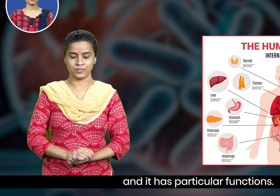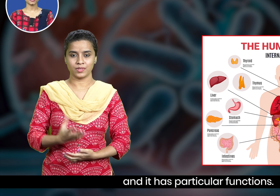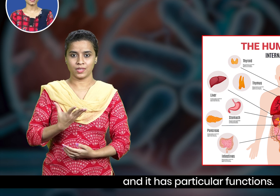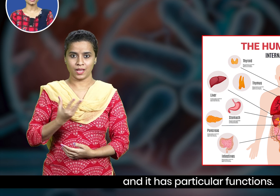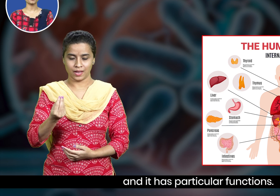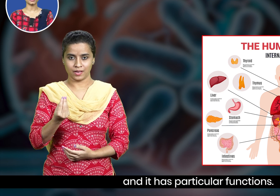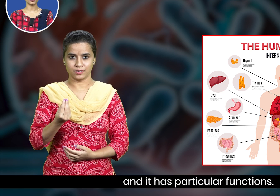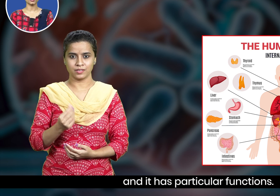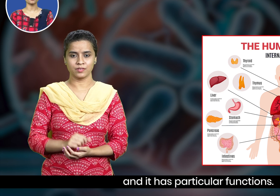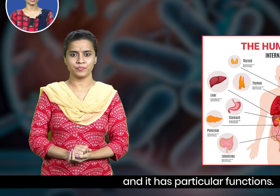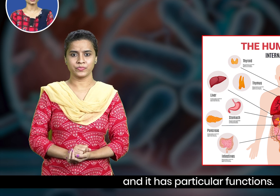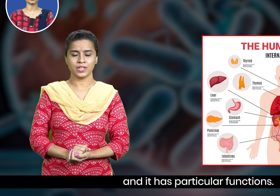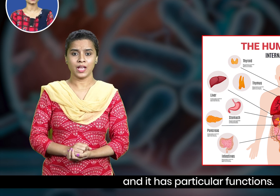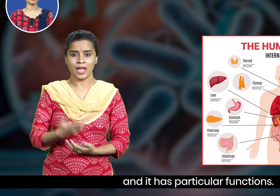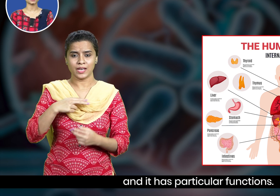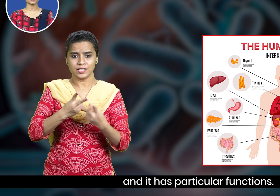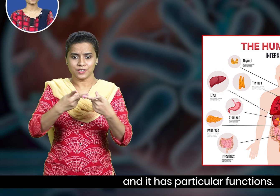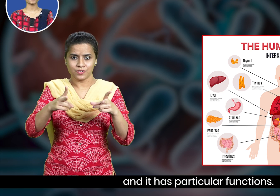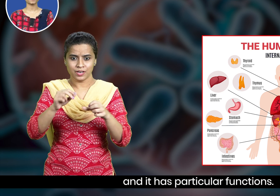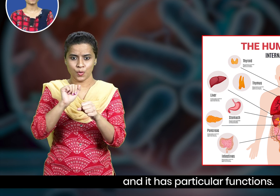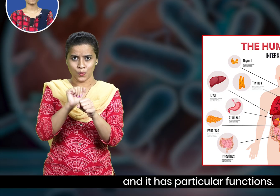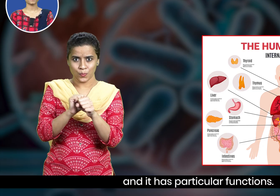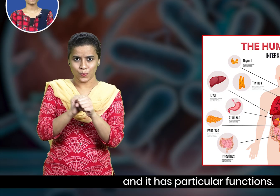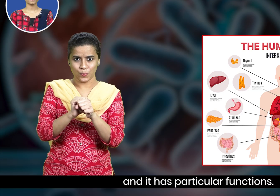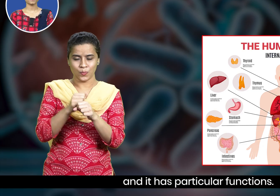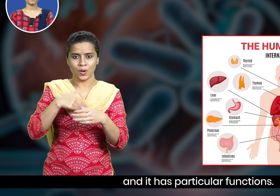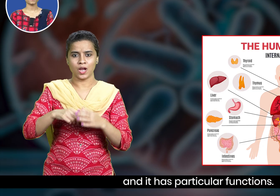and it has particular functions.